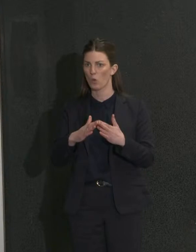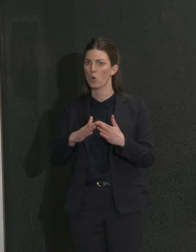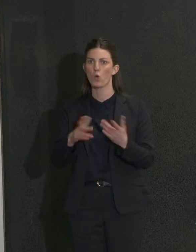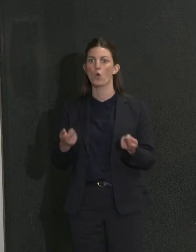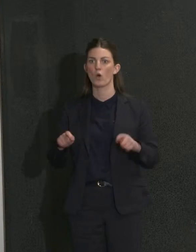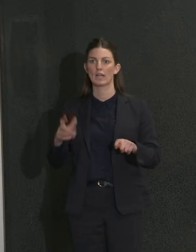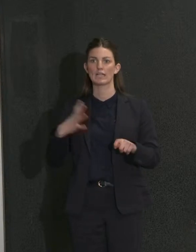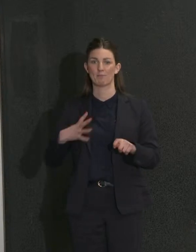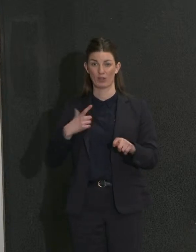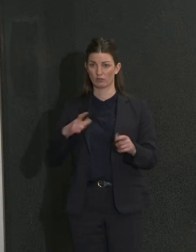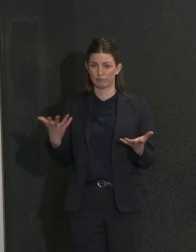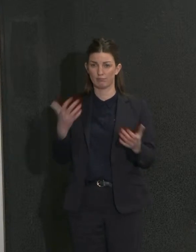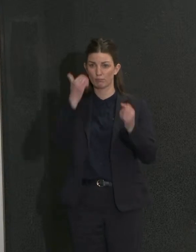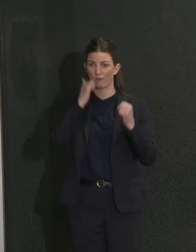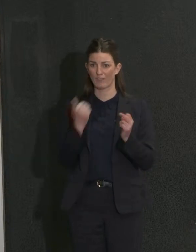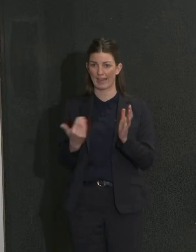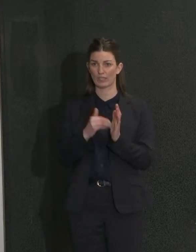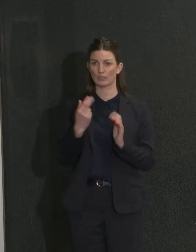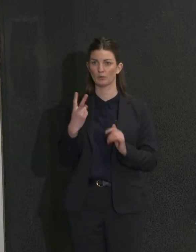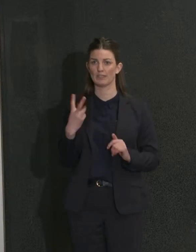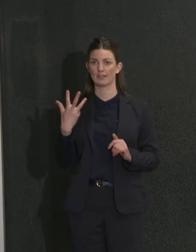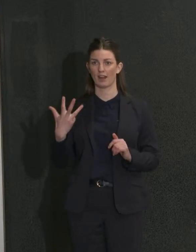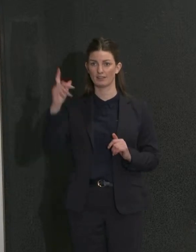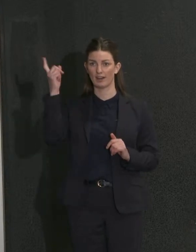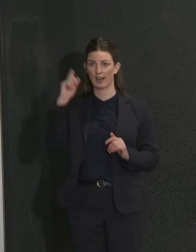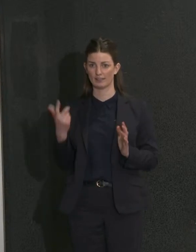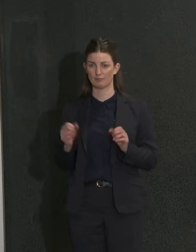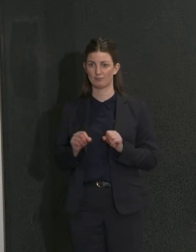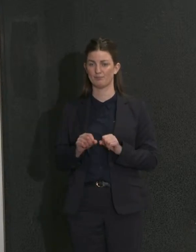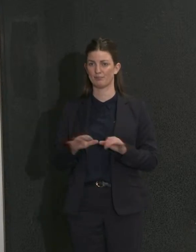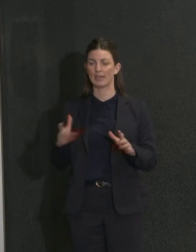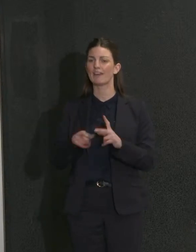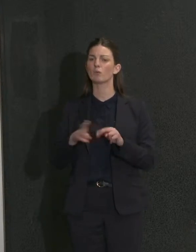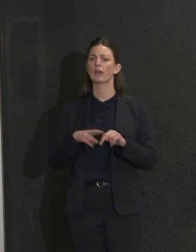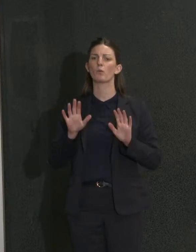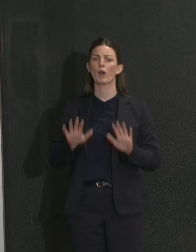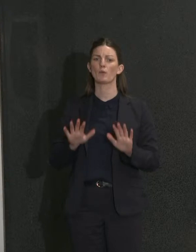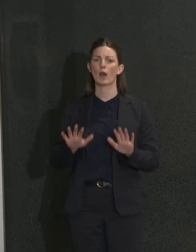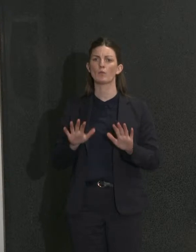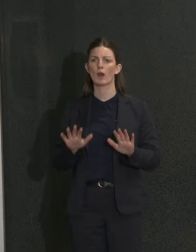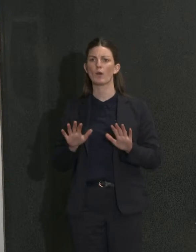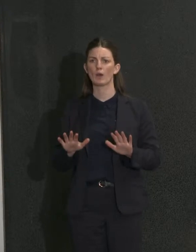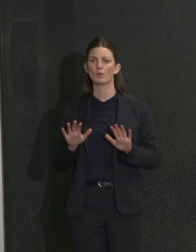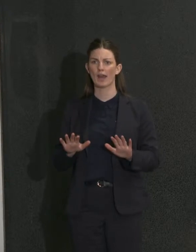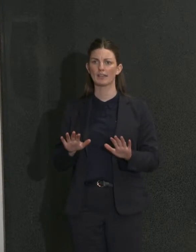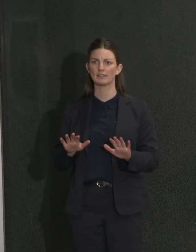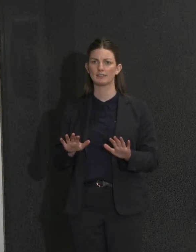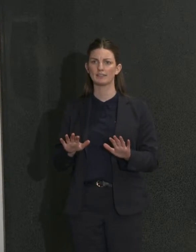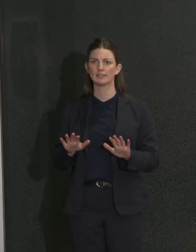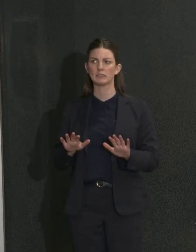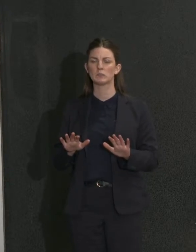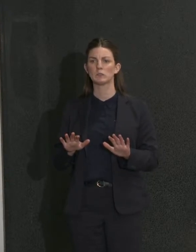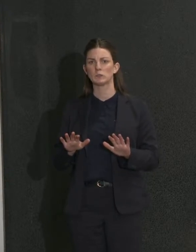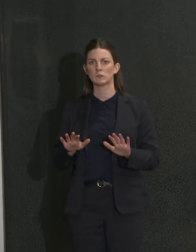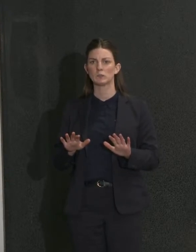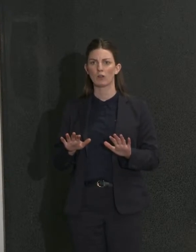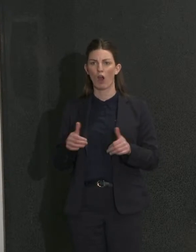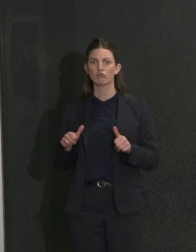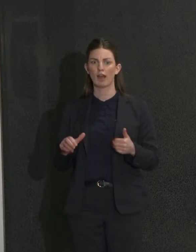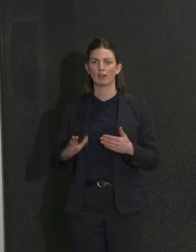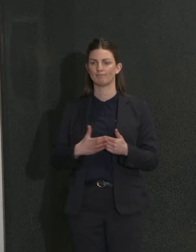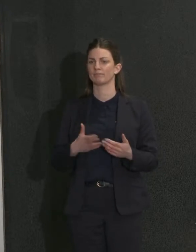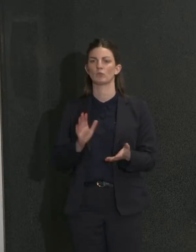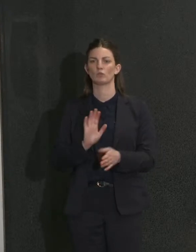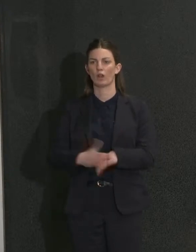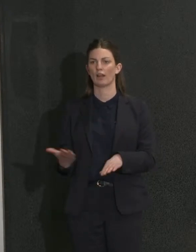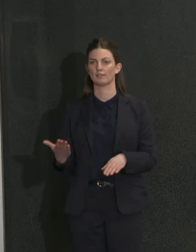I think it's a test of the community support to wait for that long and to sit there on 0 cases and say, well, we're just being precautious. Let me